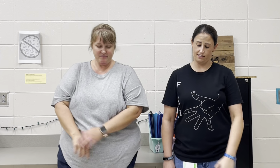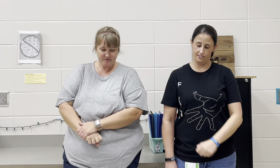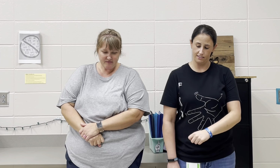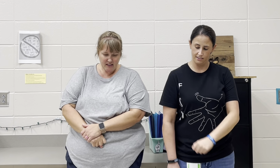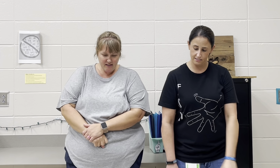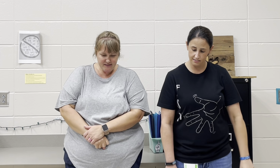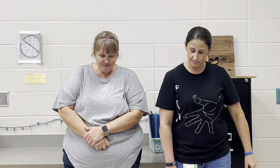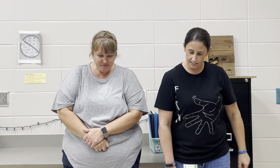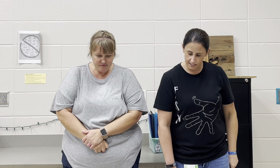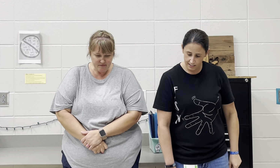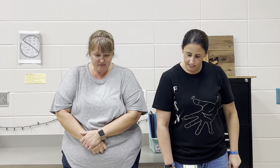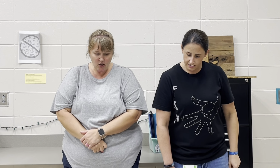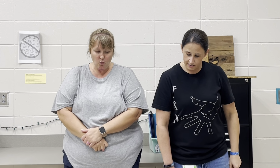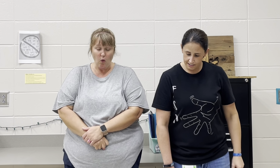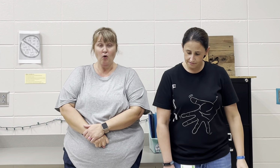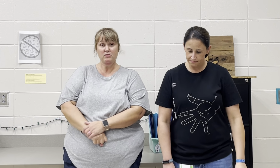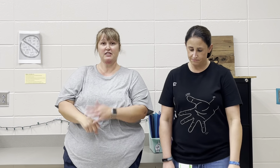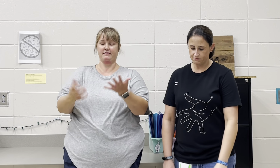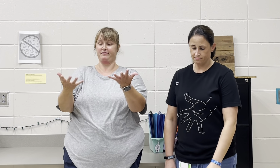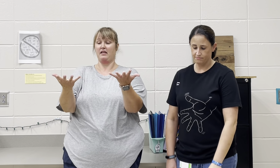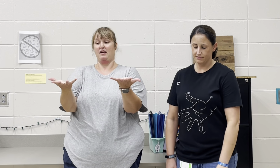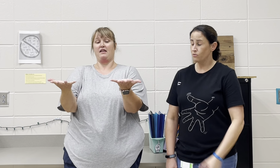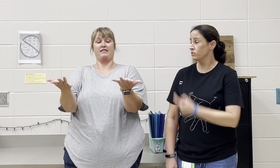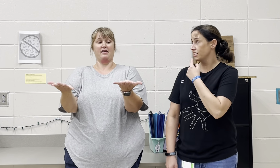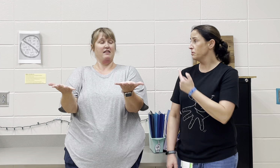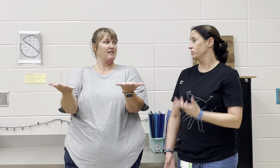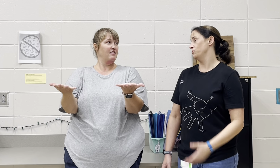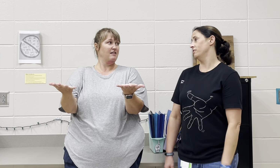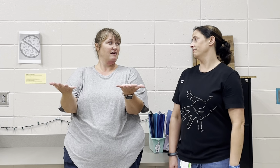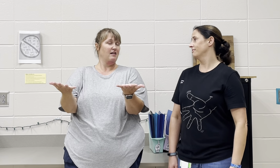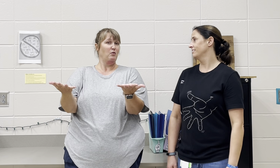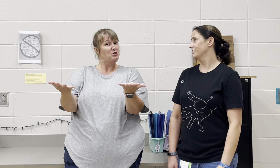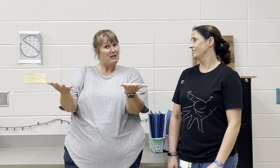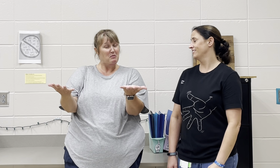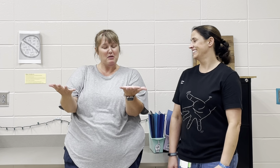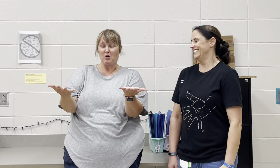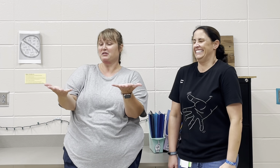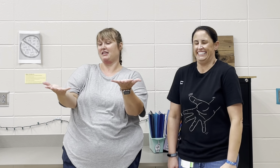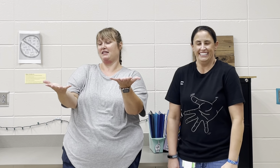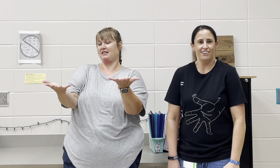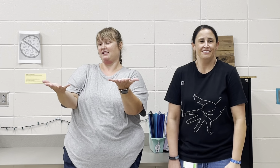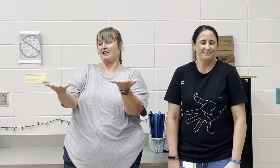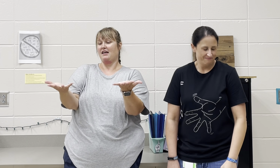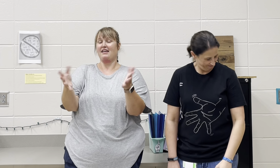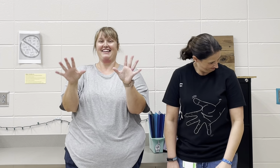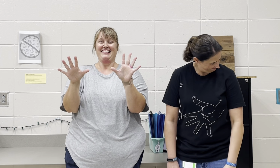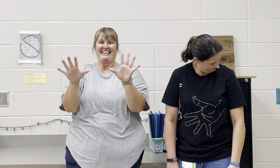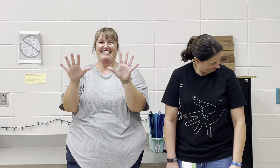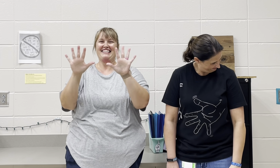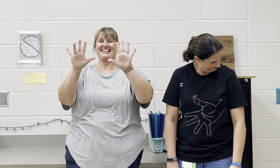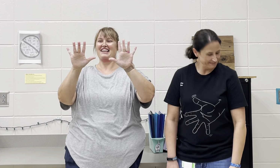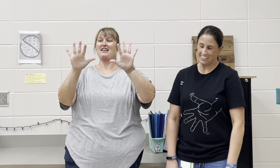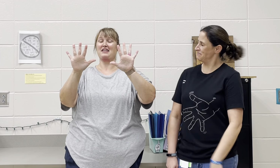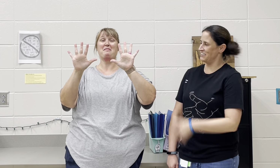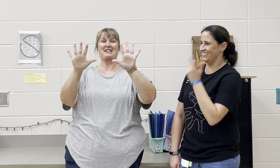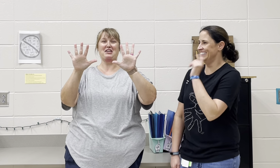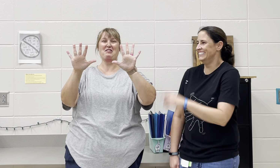Yes. Won't. Well, tell me what you want. What you really, really want. Keep You're going. gonna do 2